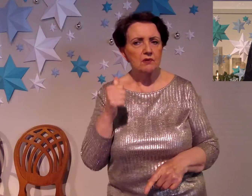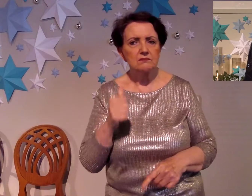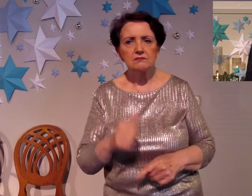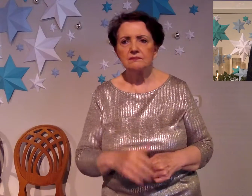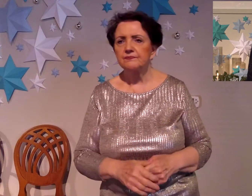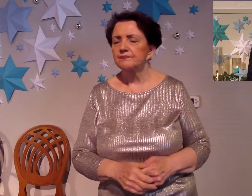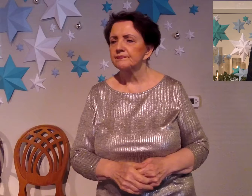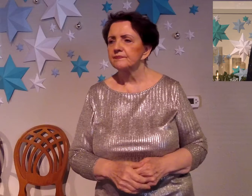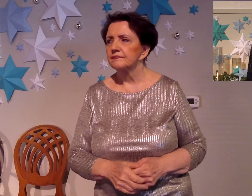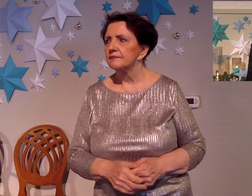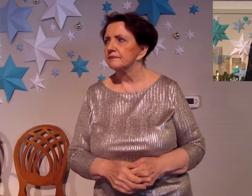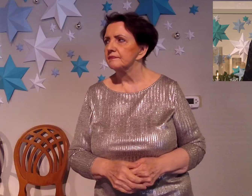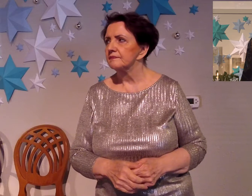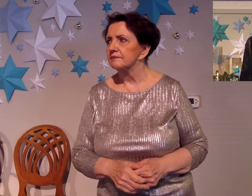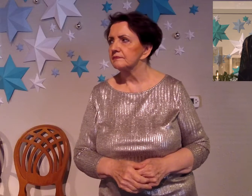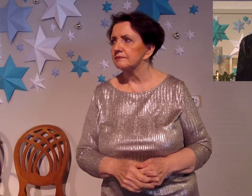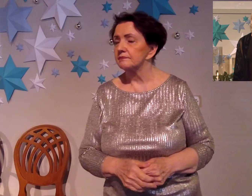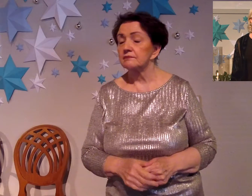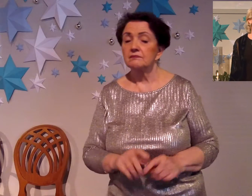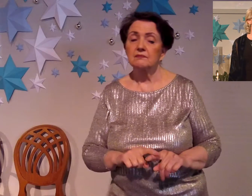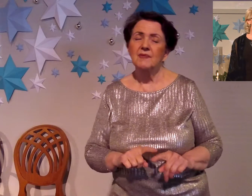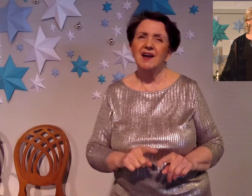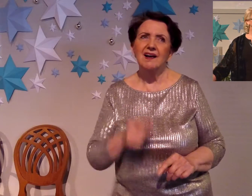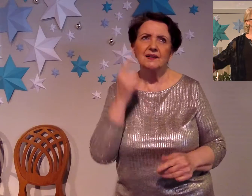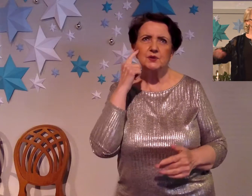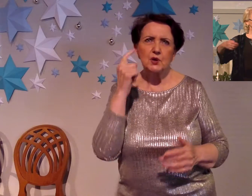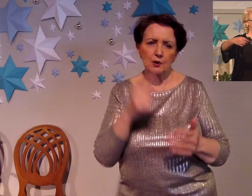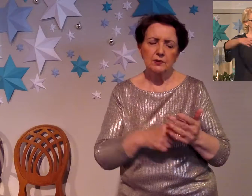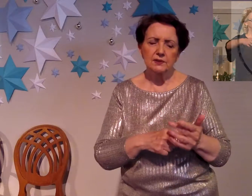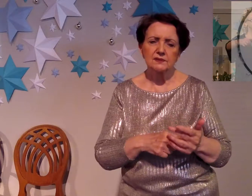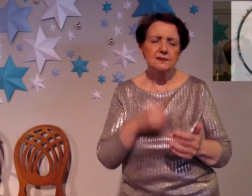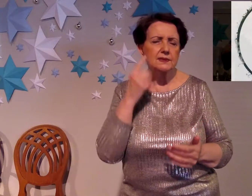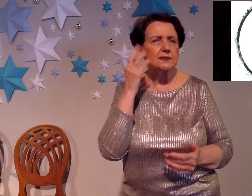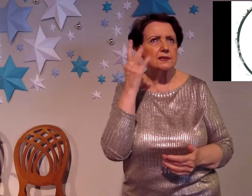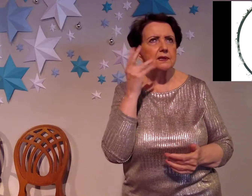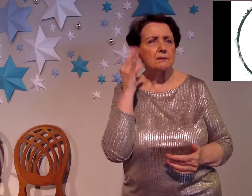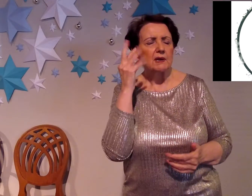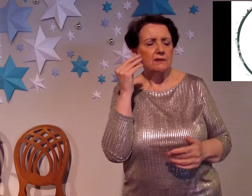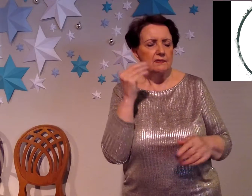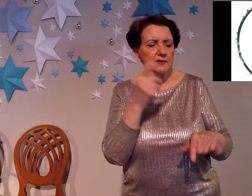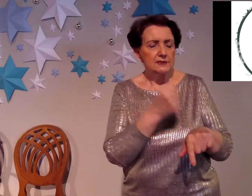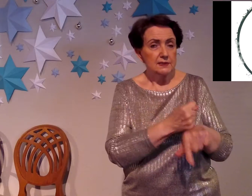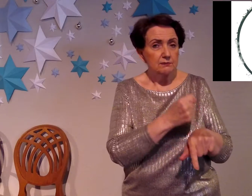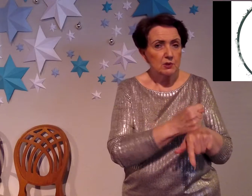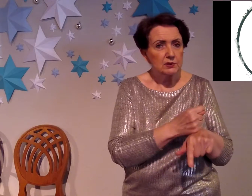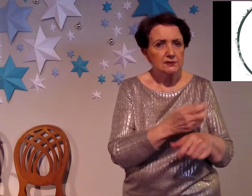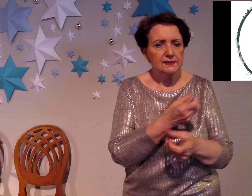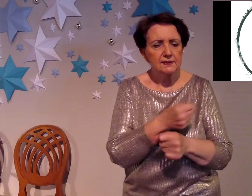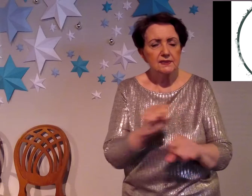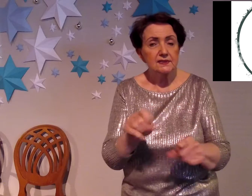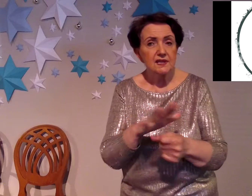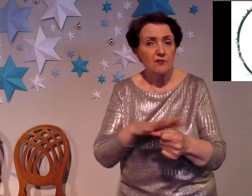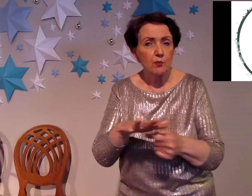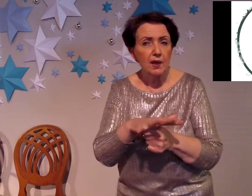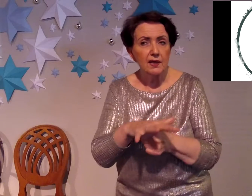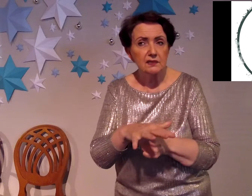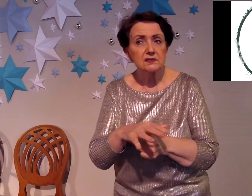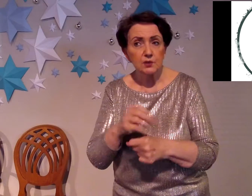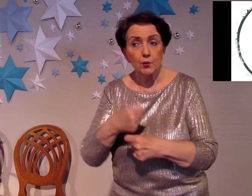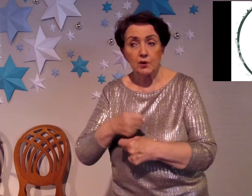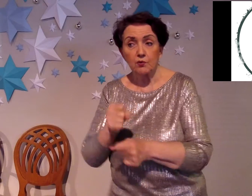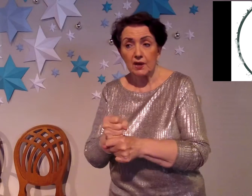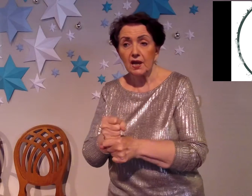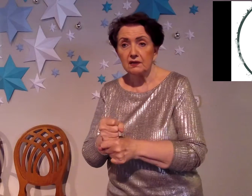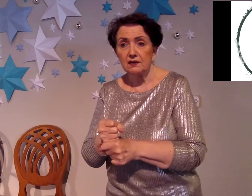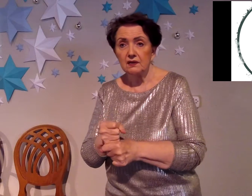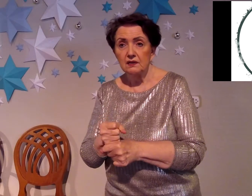I did notice, however, when I thought about these temples and the sanctuary that we create, is that